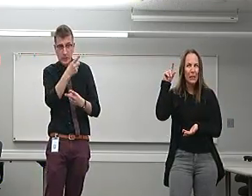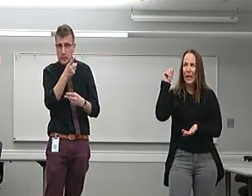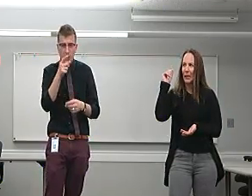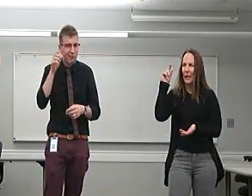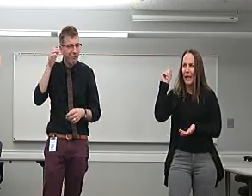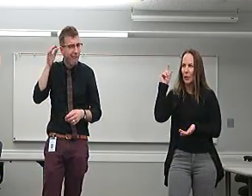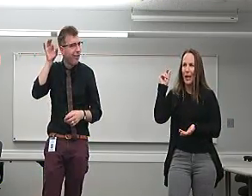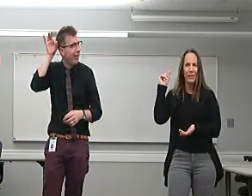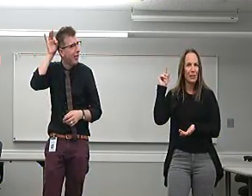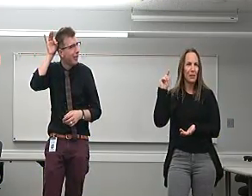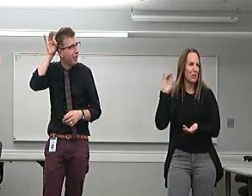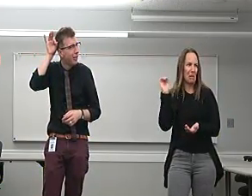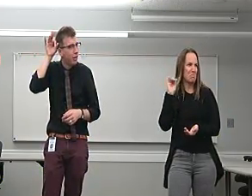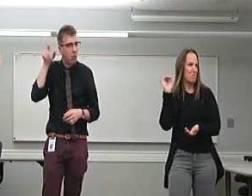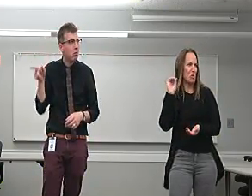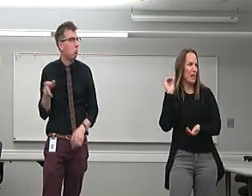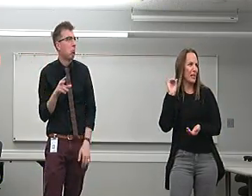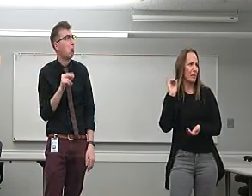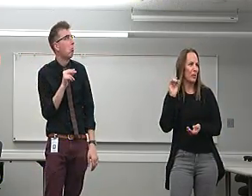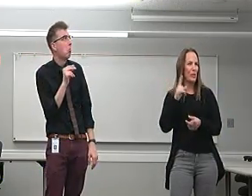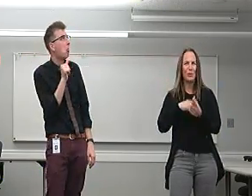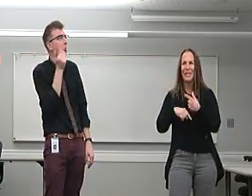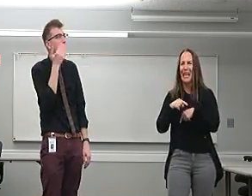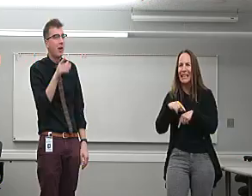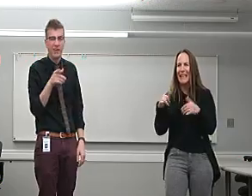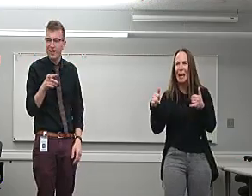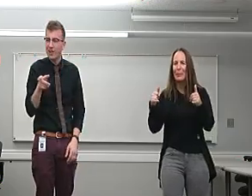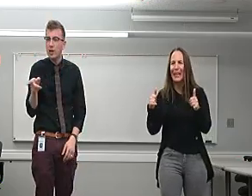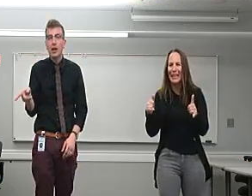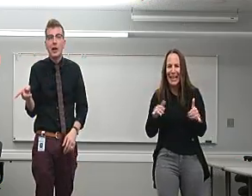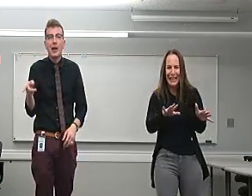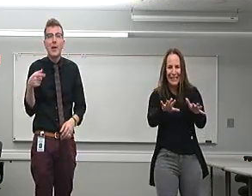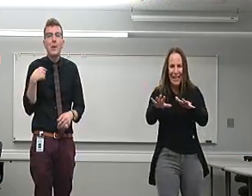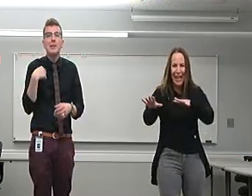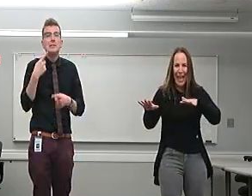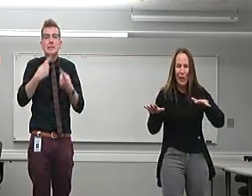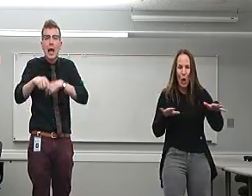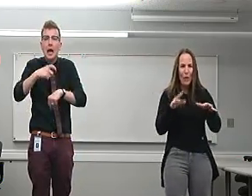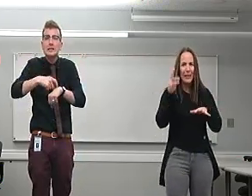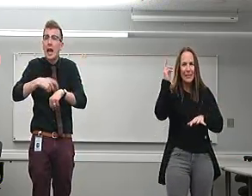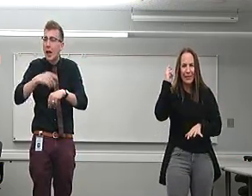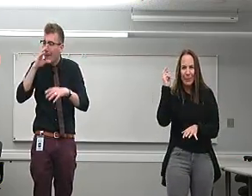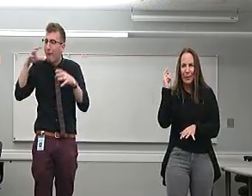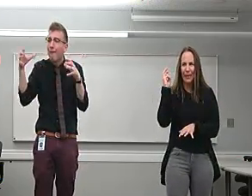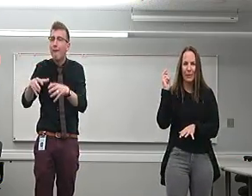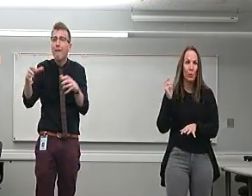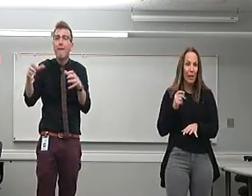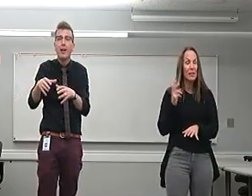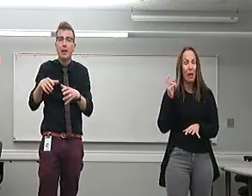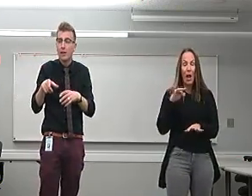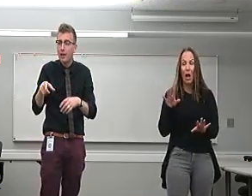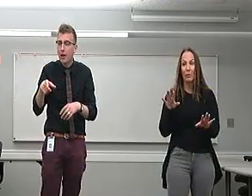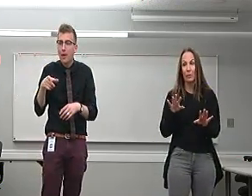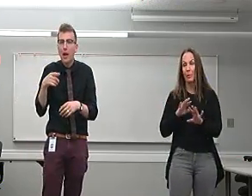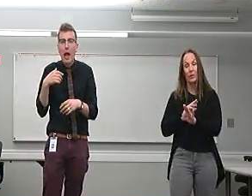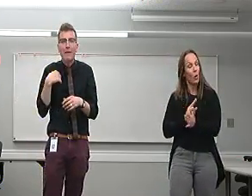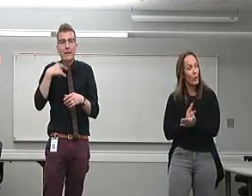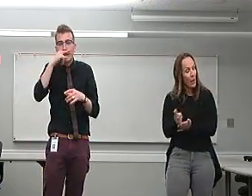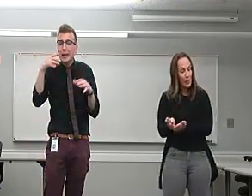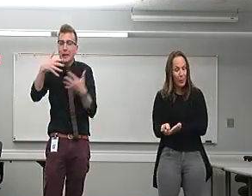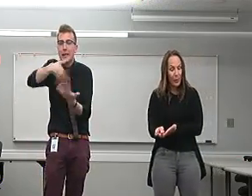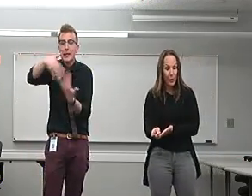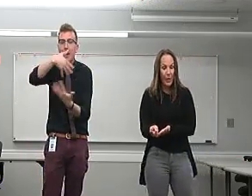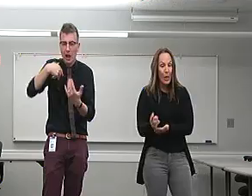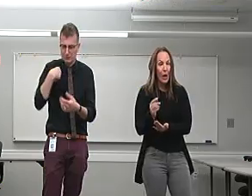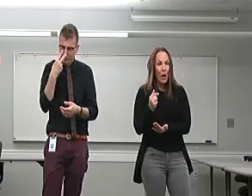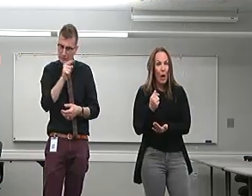haven't? Leah's like, no idea. I'm like, we do signing time play dates, and all the kids have implants. And when I saw, I'll be totally honest with you,